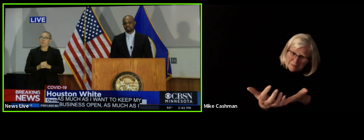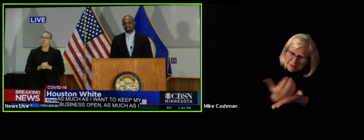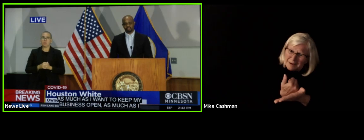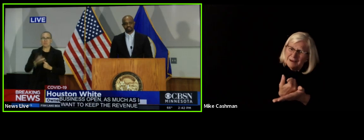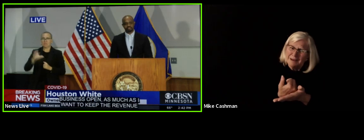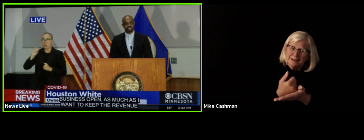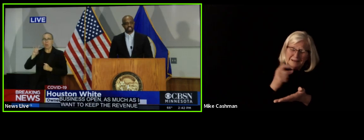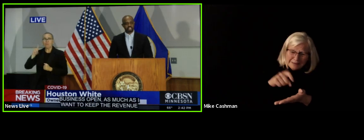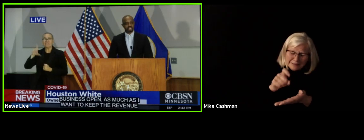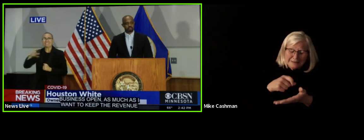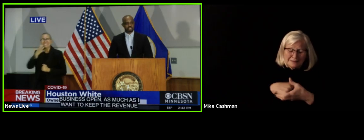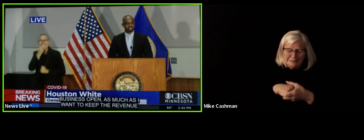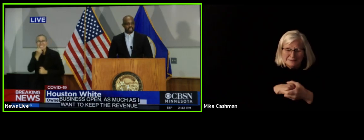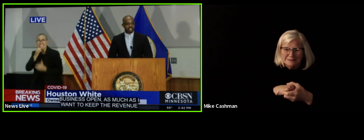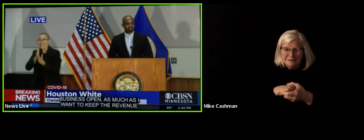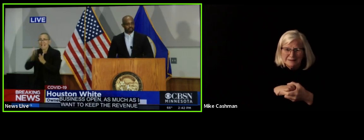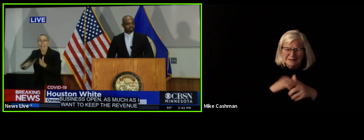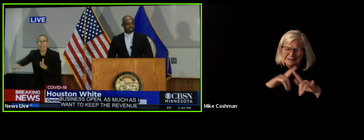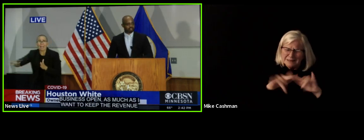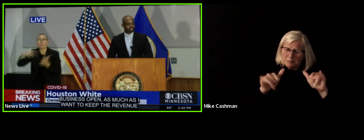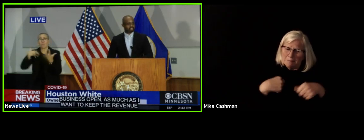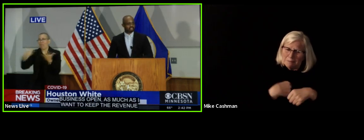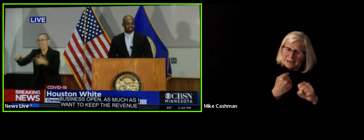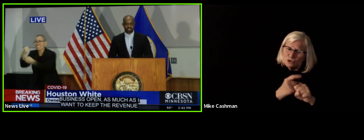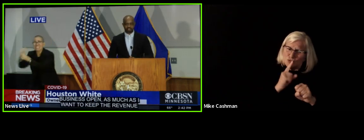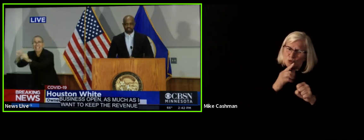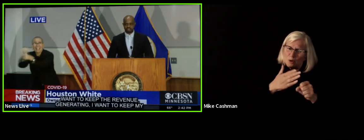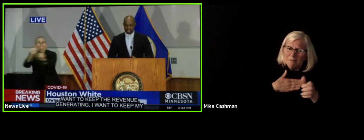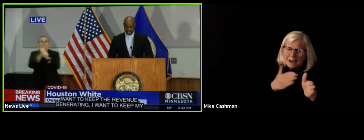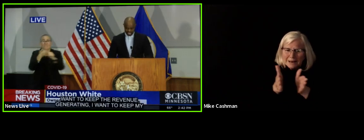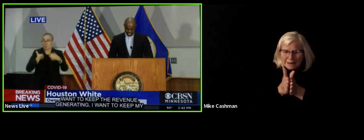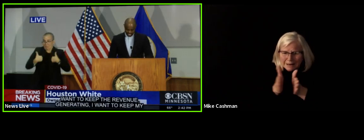community safe, and my staff also healthy and safe.